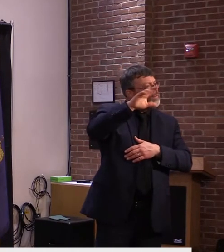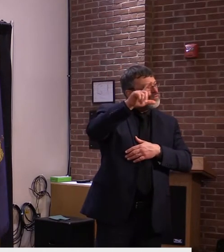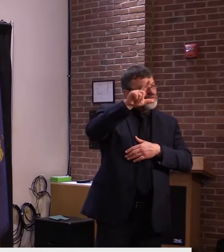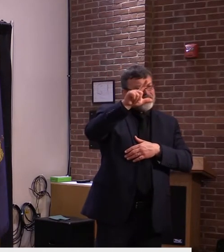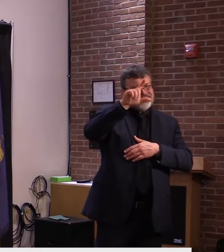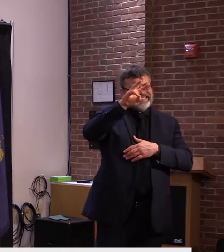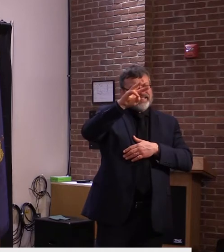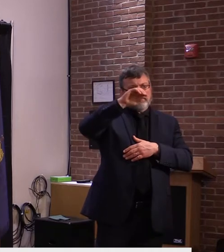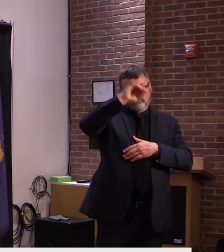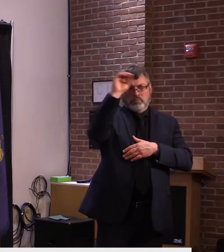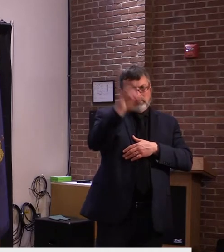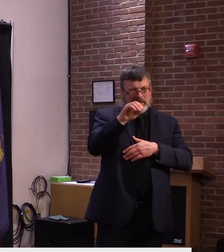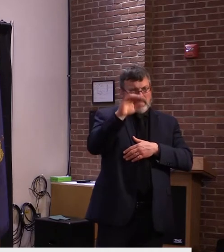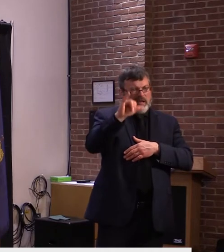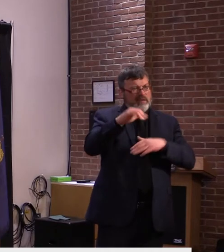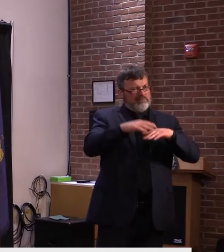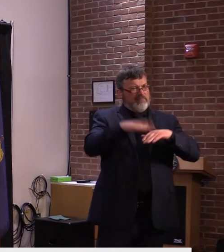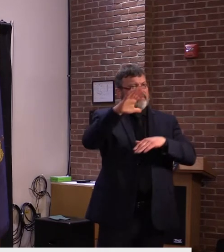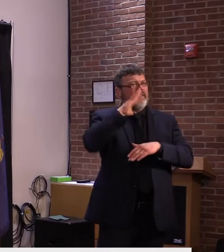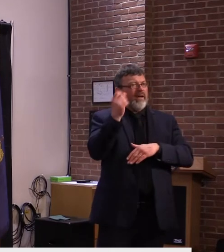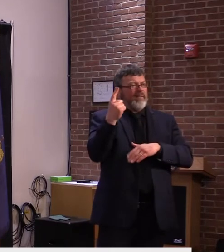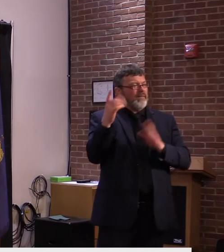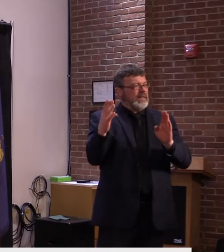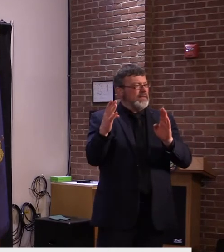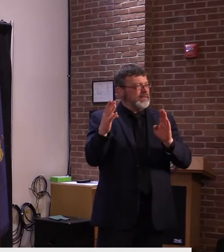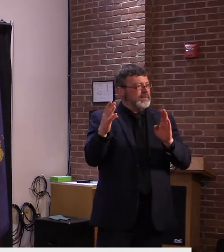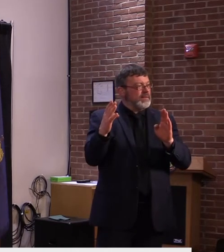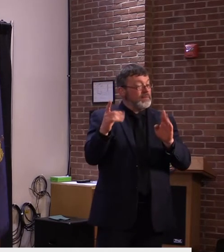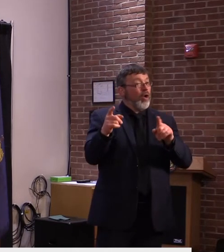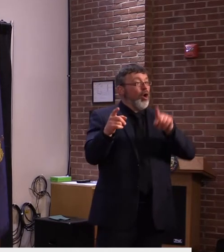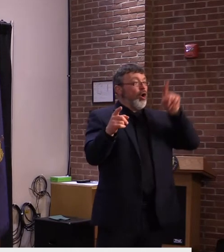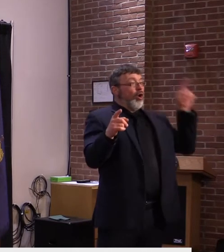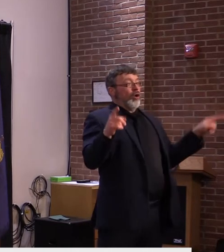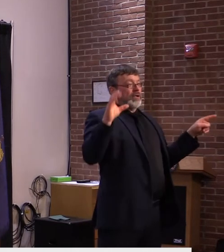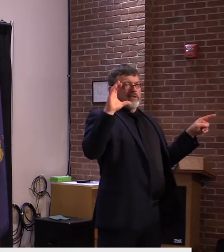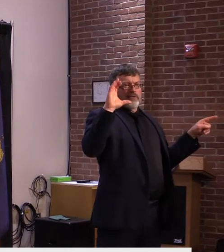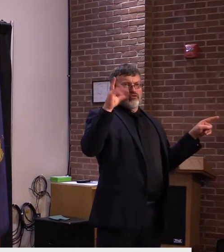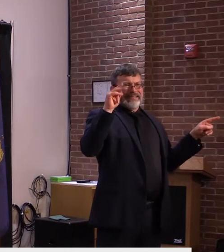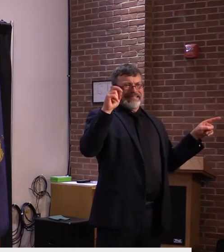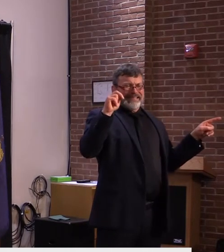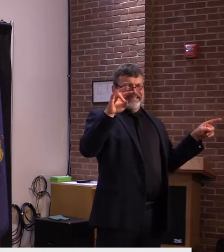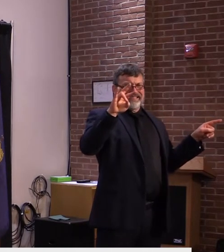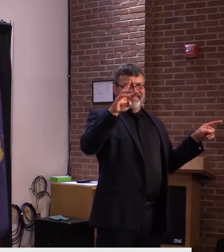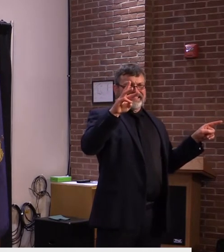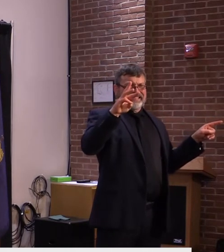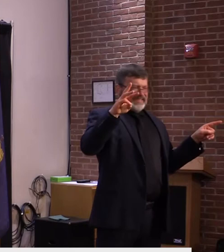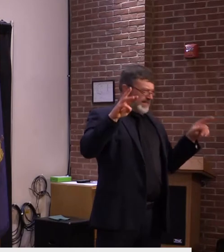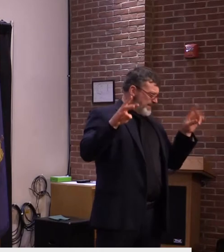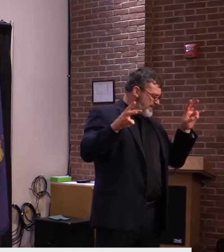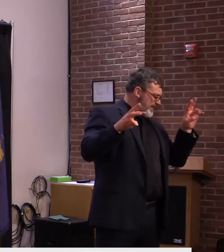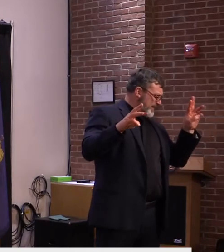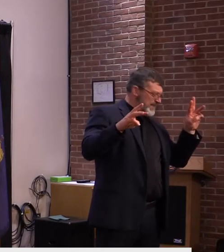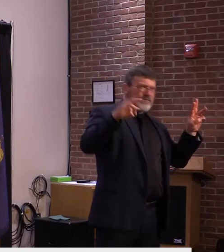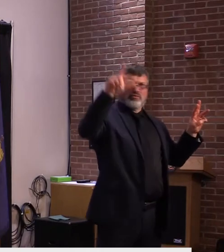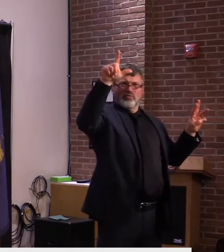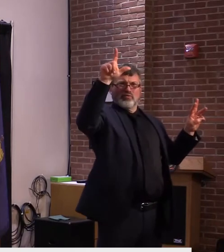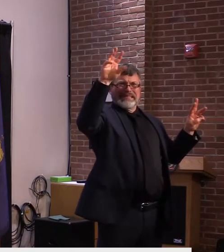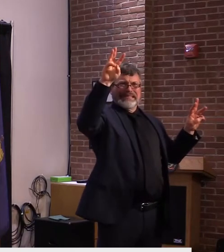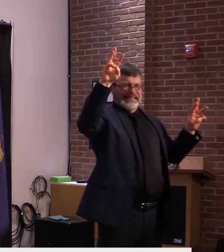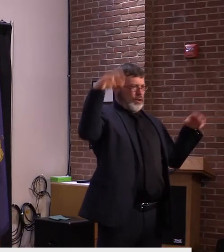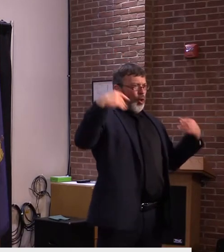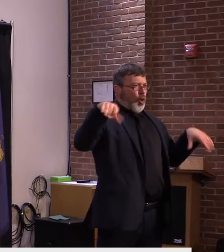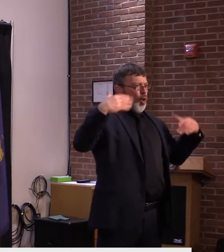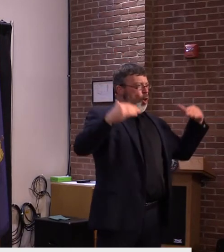while in Chittenden County, that number is 77%. And last week you said that the state needs to be able to provide support to